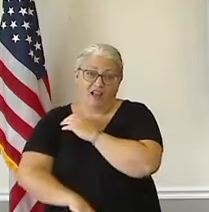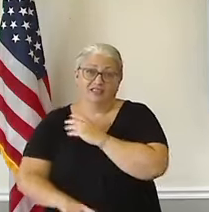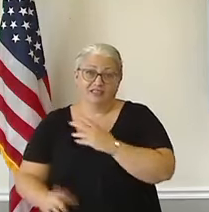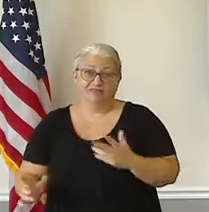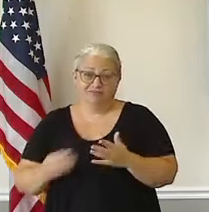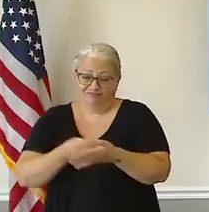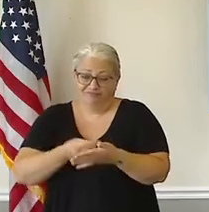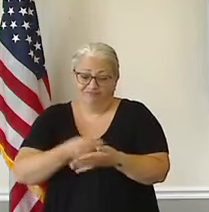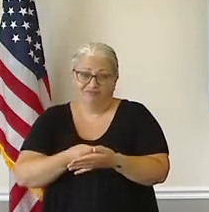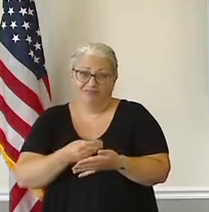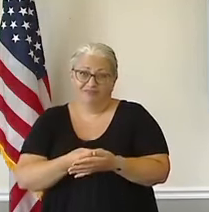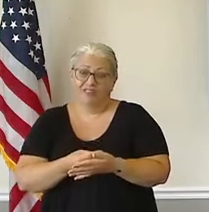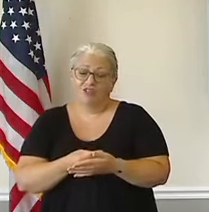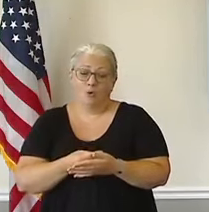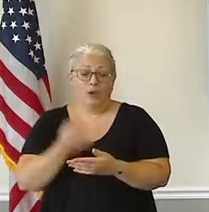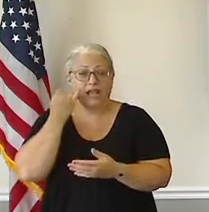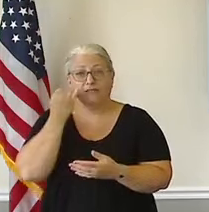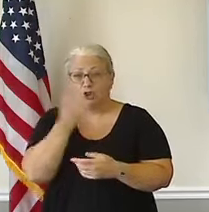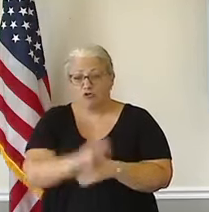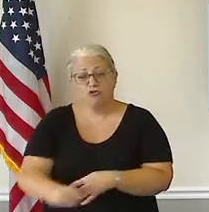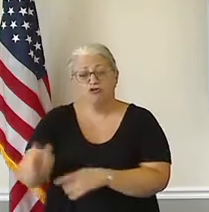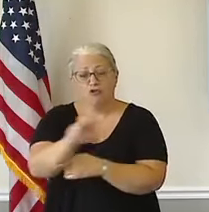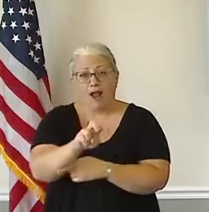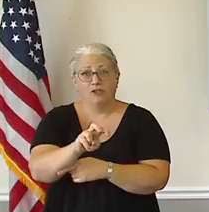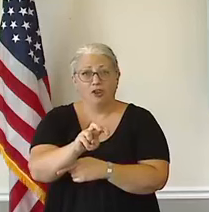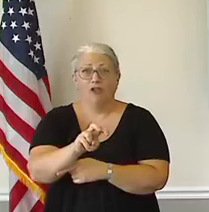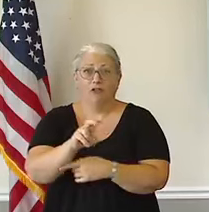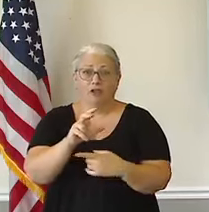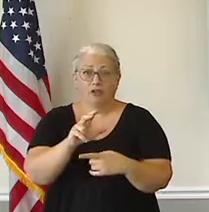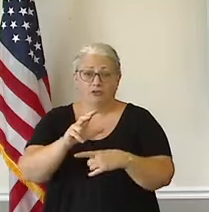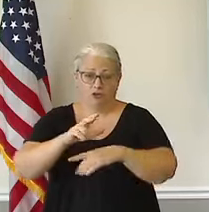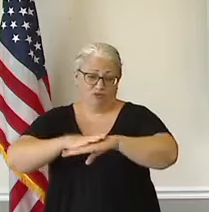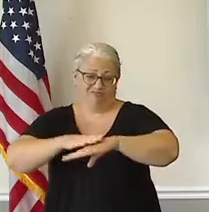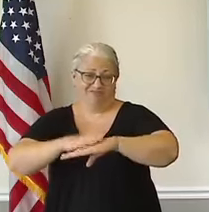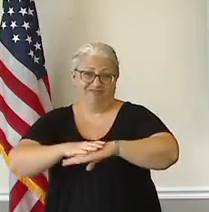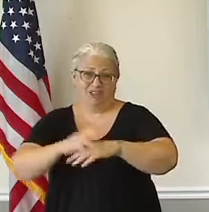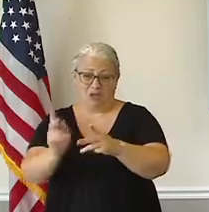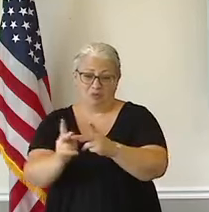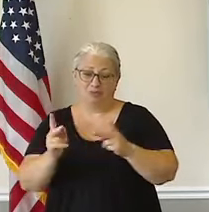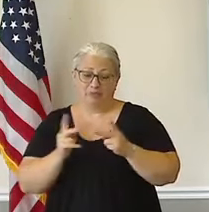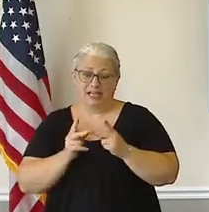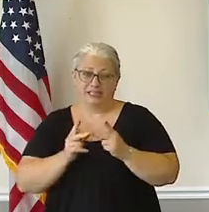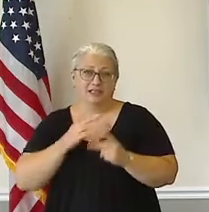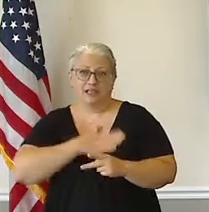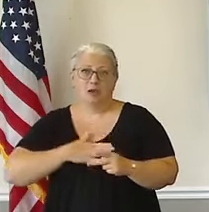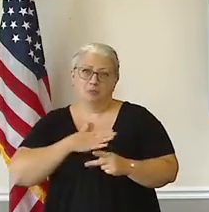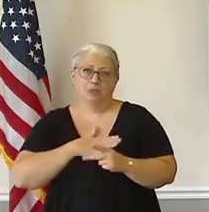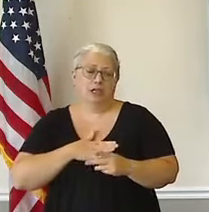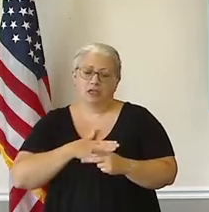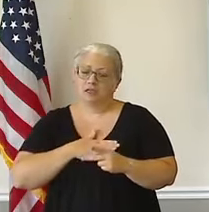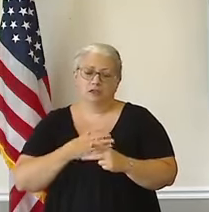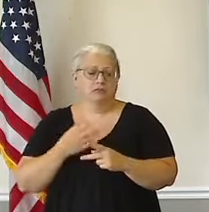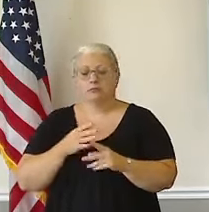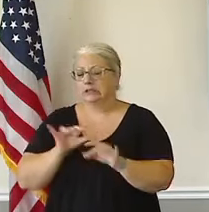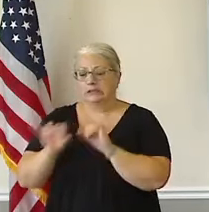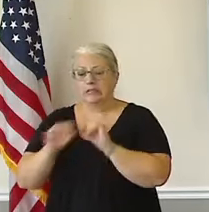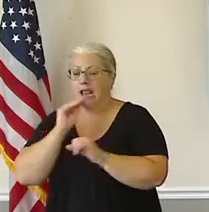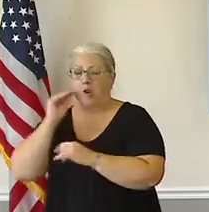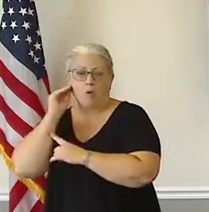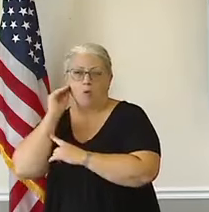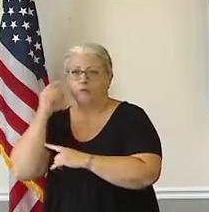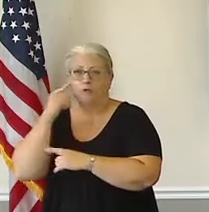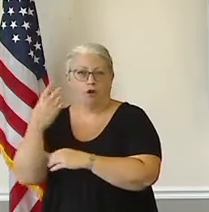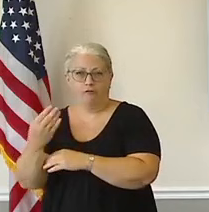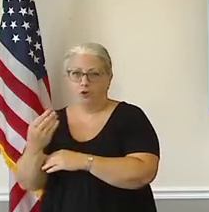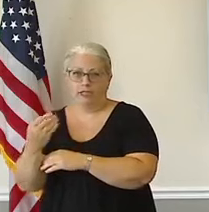places, please quarantine for the 14 days, limit exposure so that we don't end up transmitting the disease, and just be safe while you're out and about.